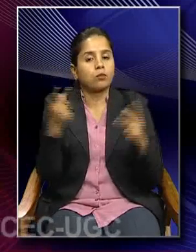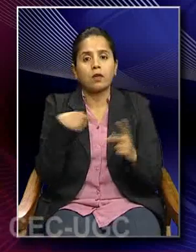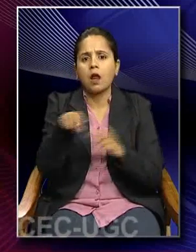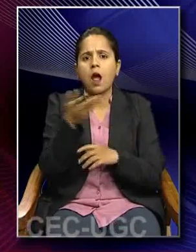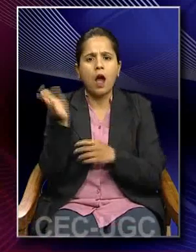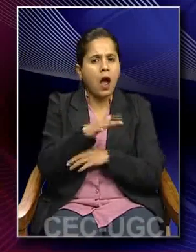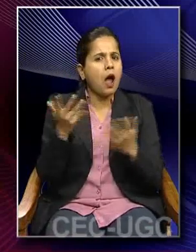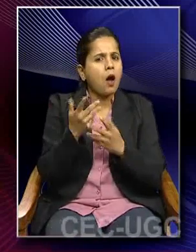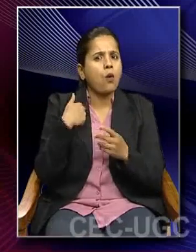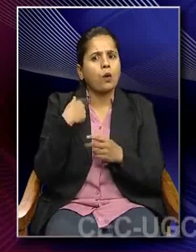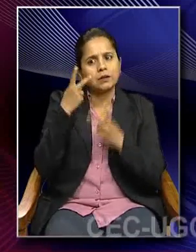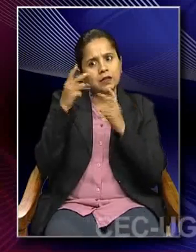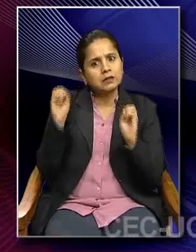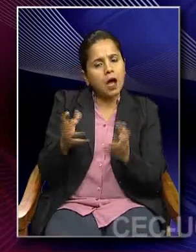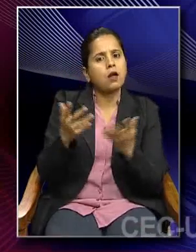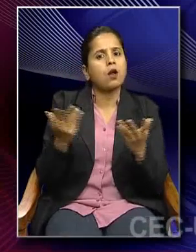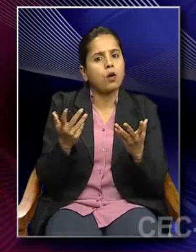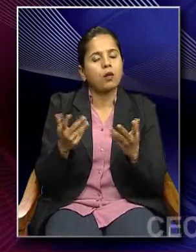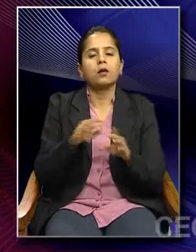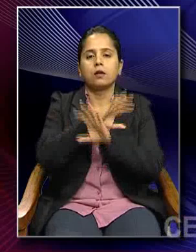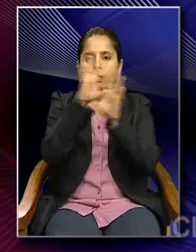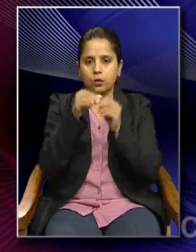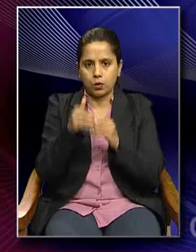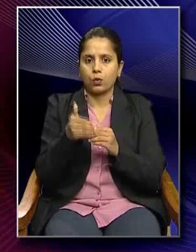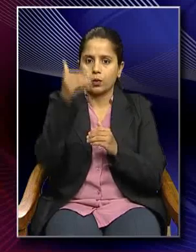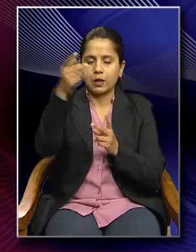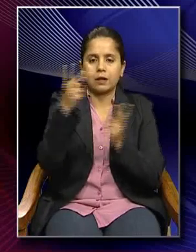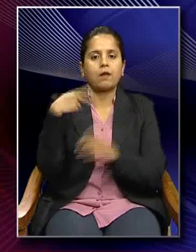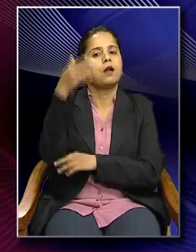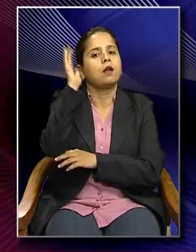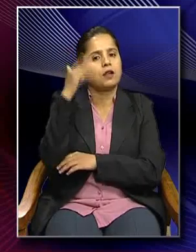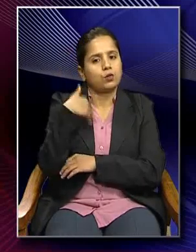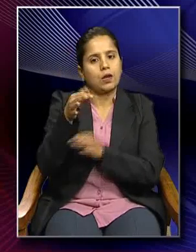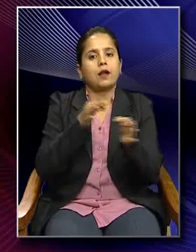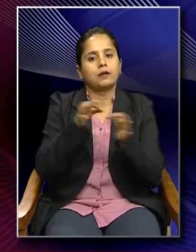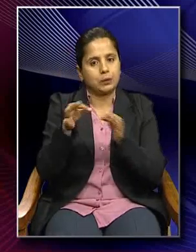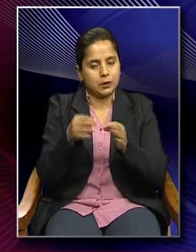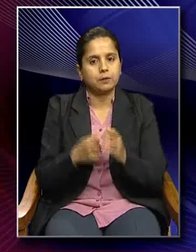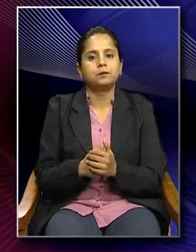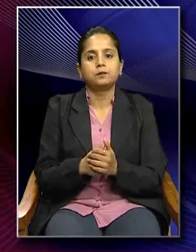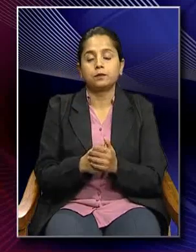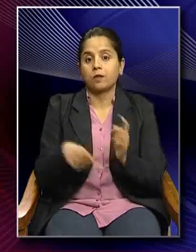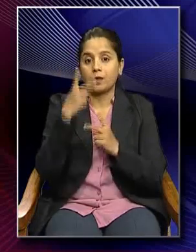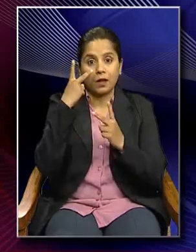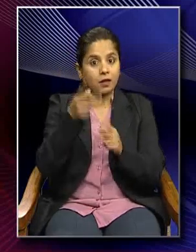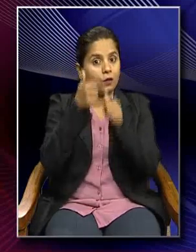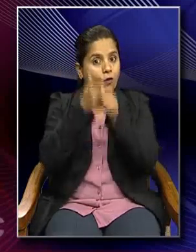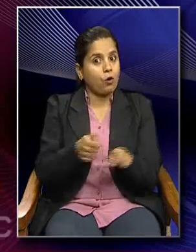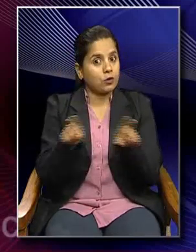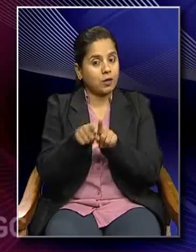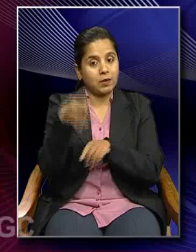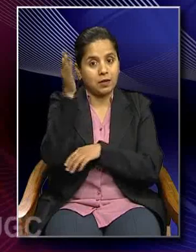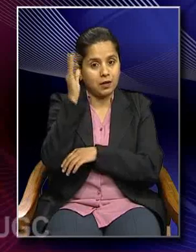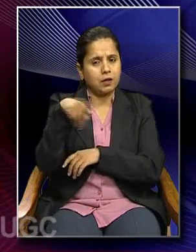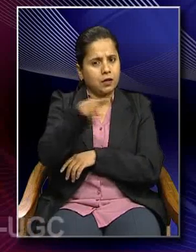it rests upon. All these things will be taken up in our next lecture. So follow up the lectures and try